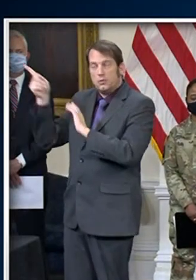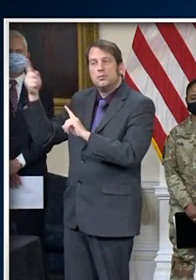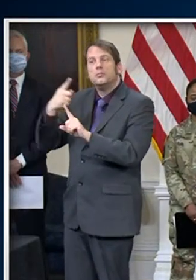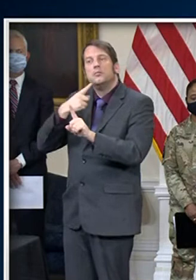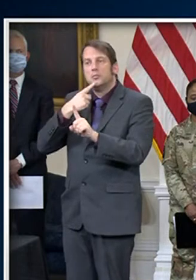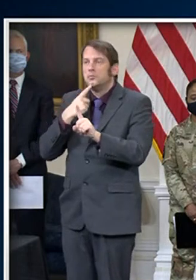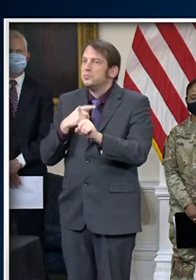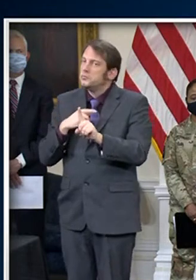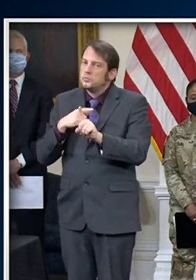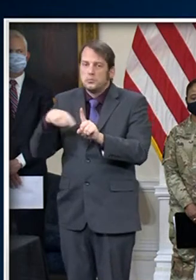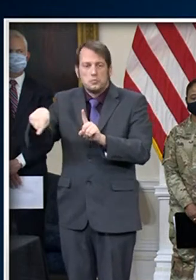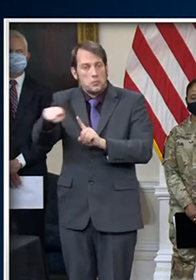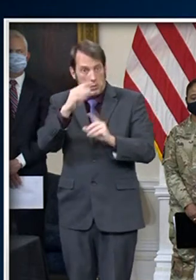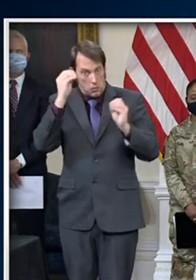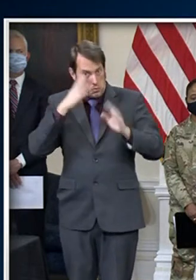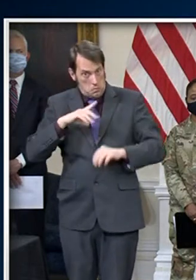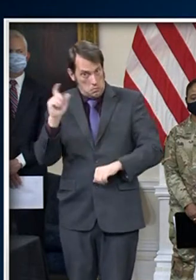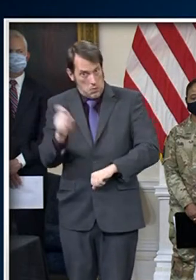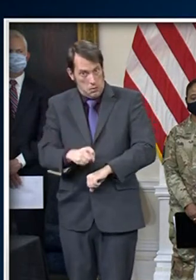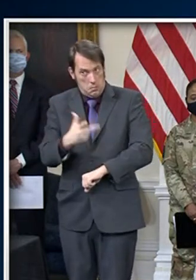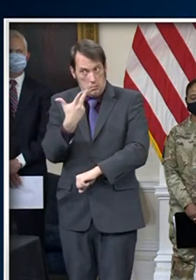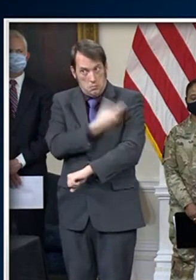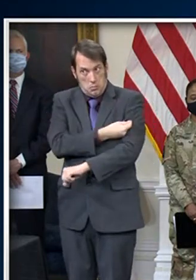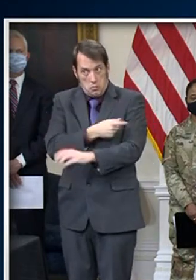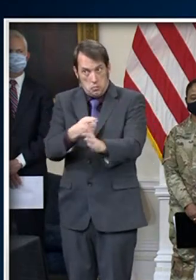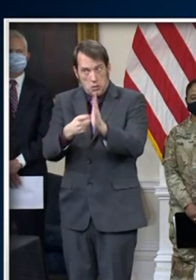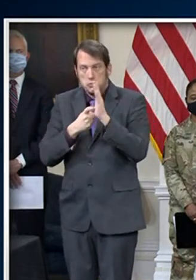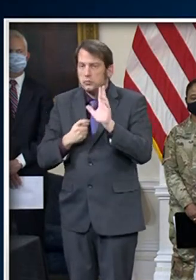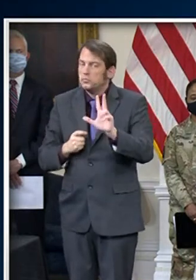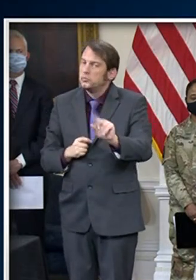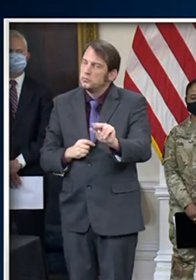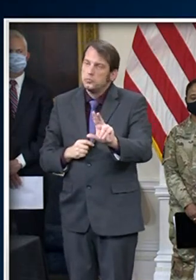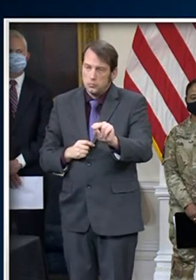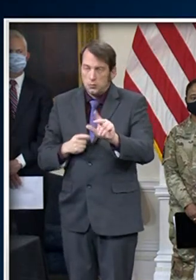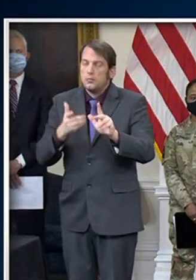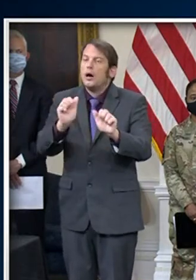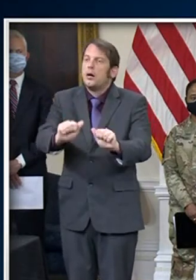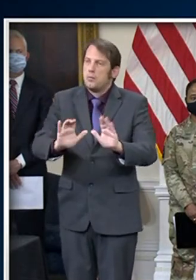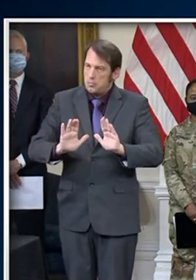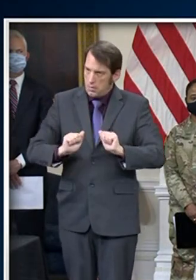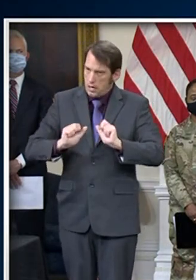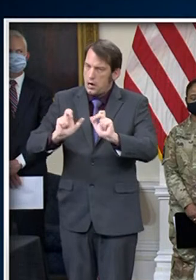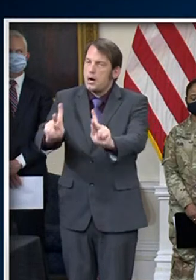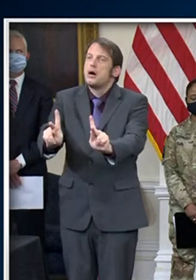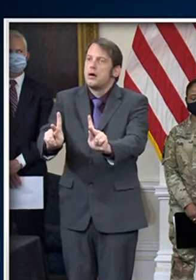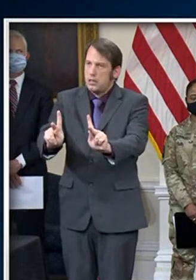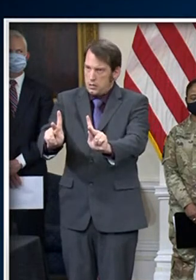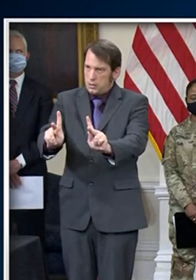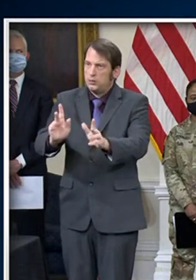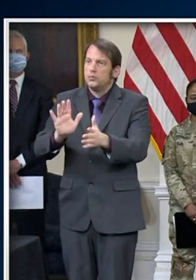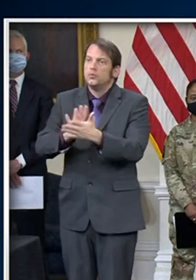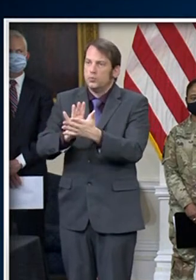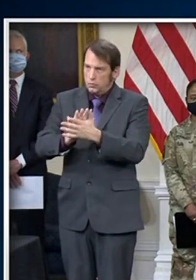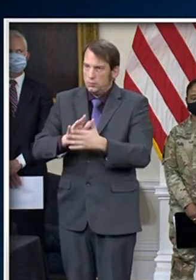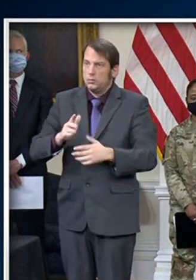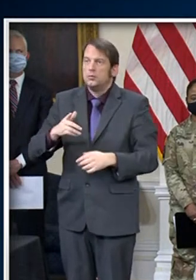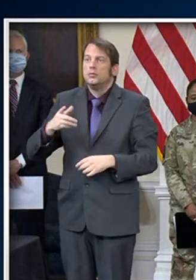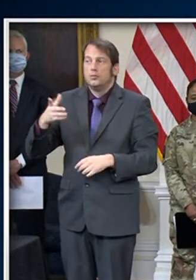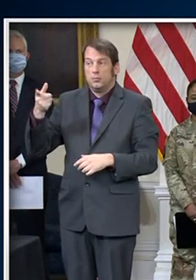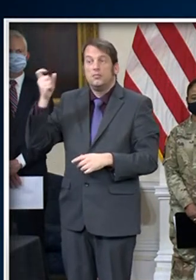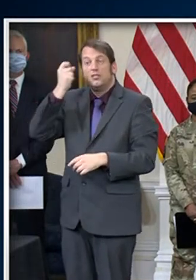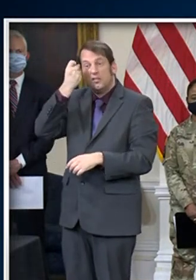teachers need to be vaccinated in order to return. However, here in Maryland, that process of vaccinating teachers is already underway.